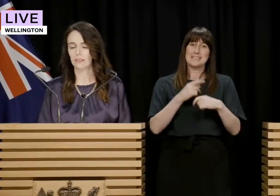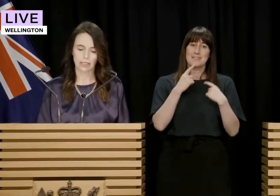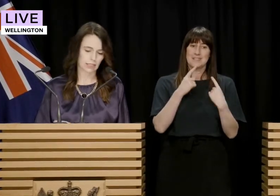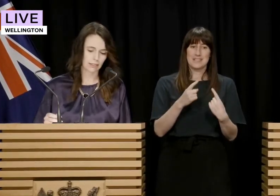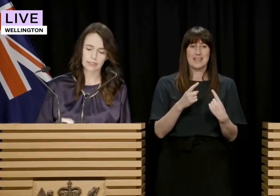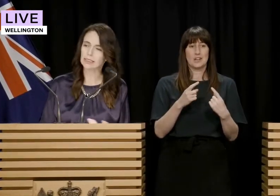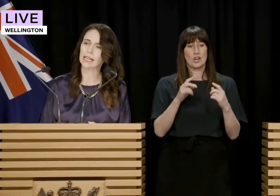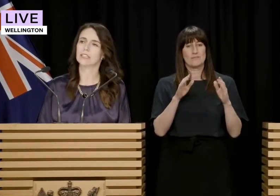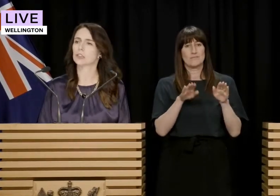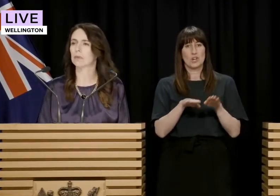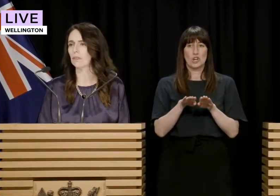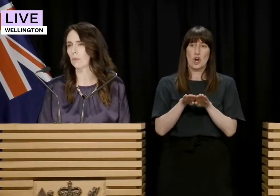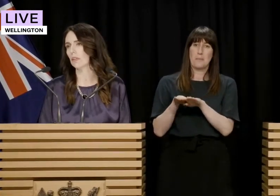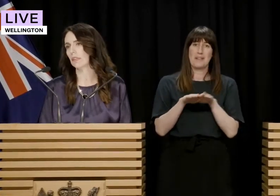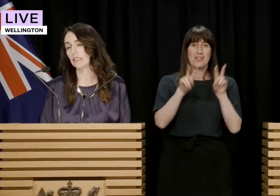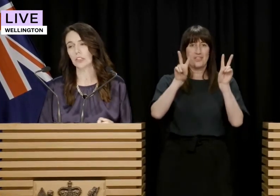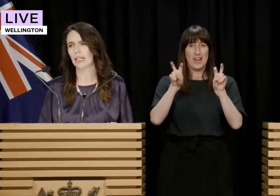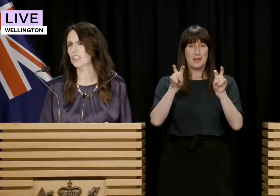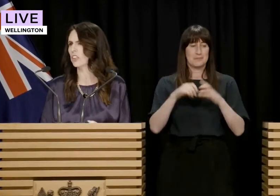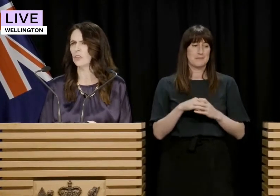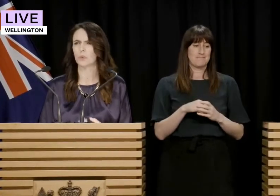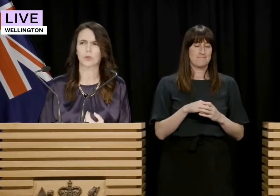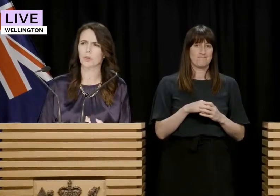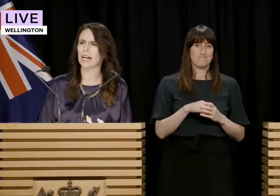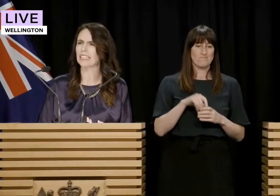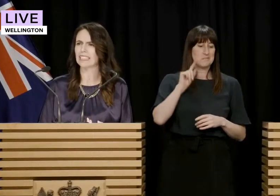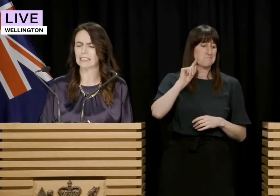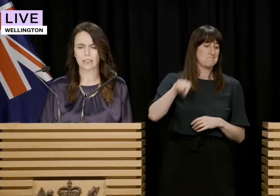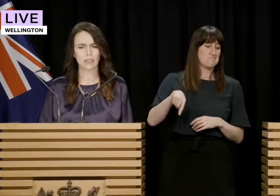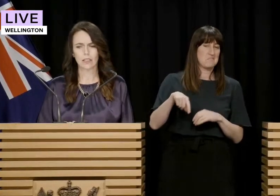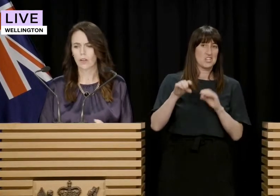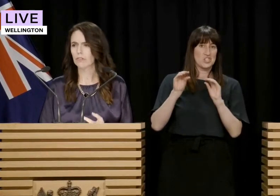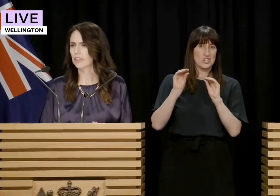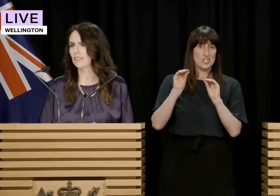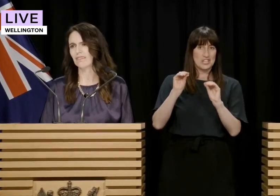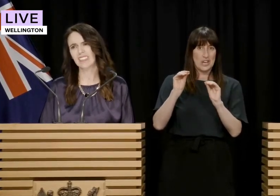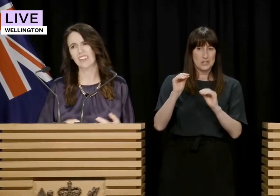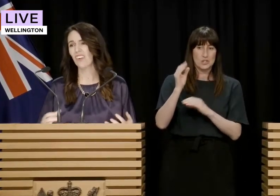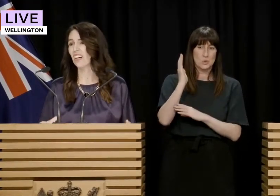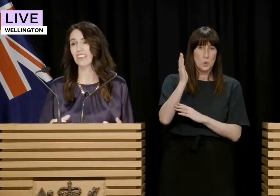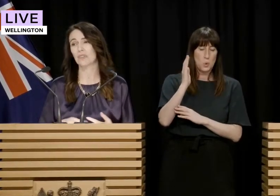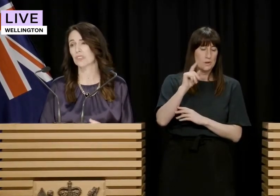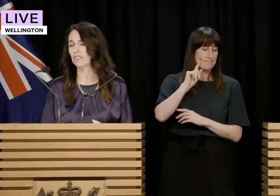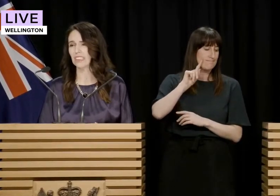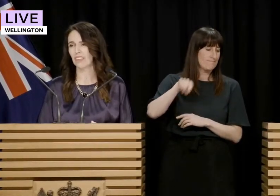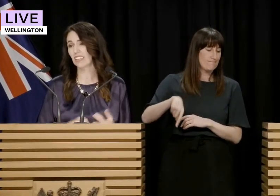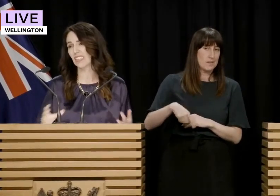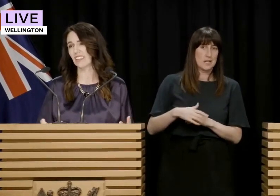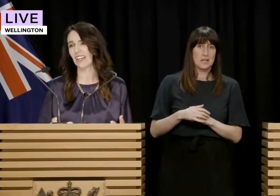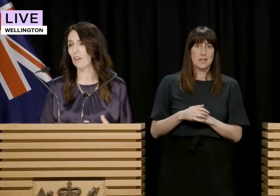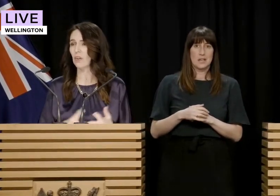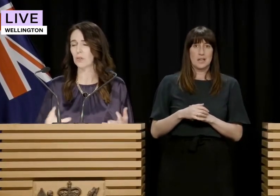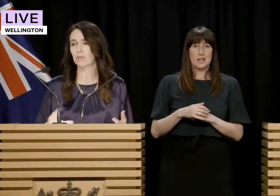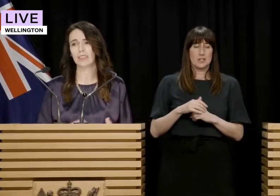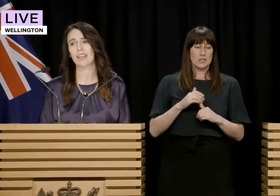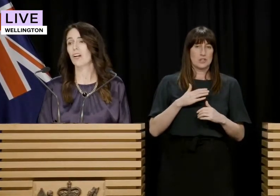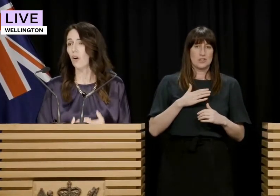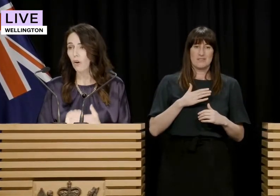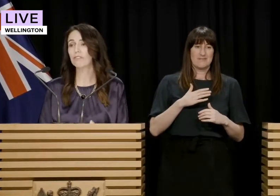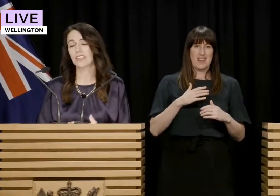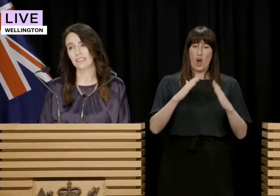themes, disengagement with education or training, often, high levels of dysfunction at